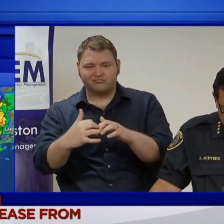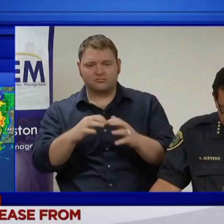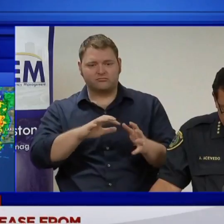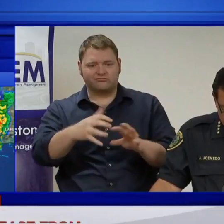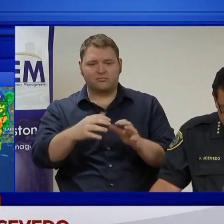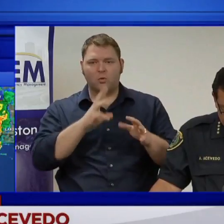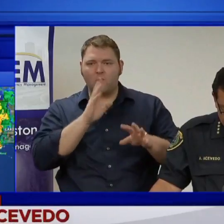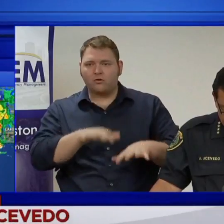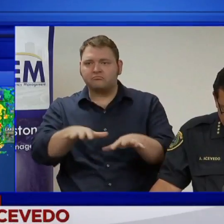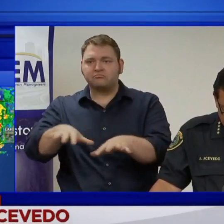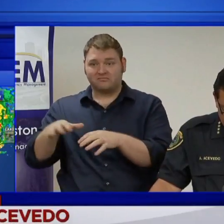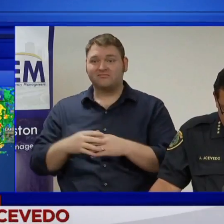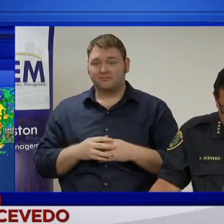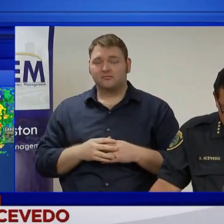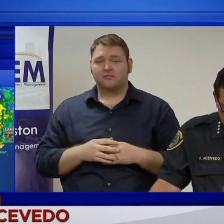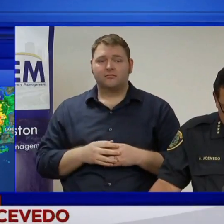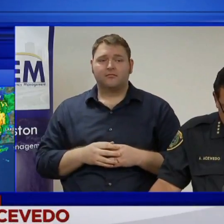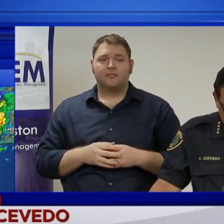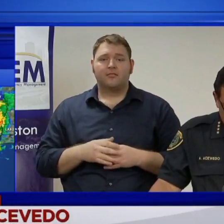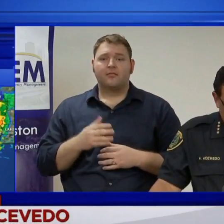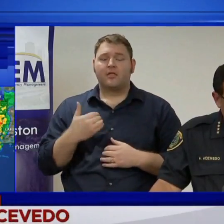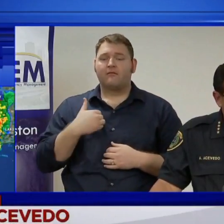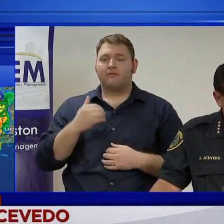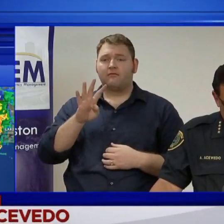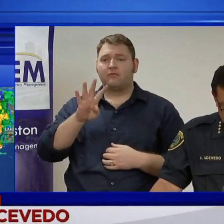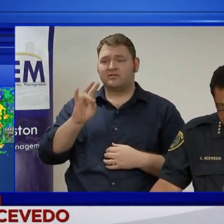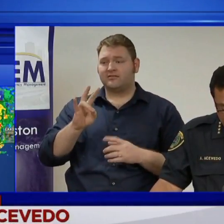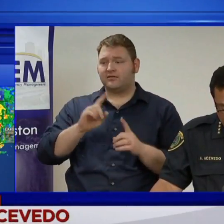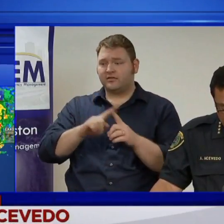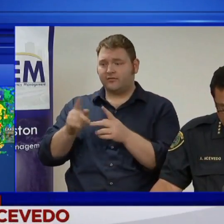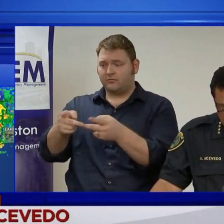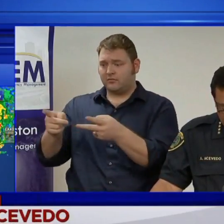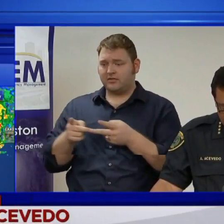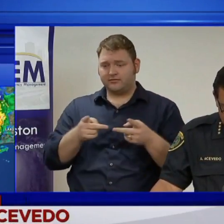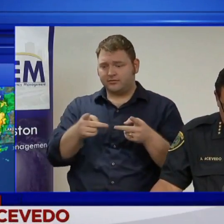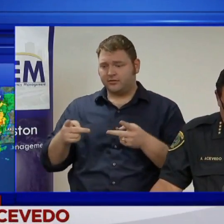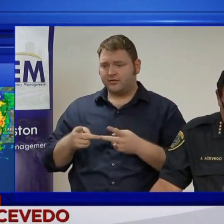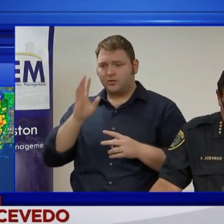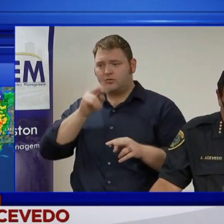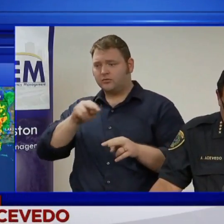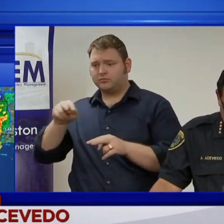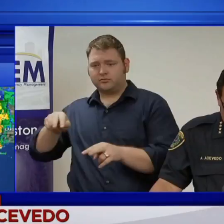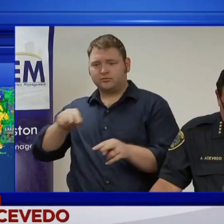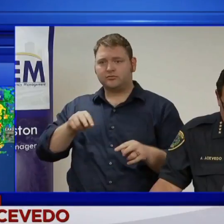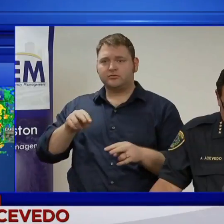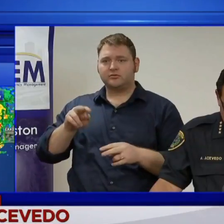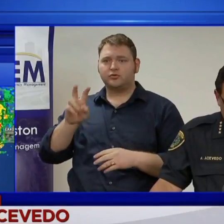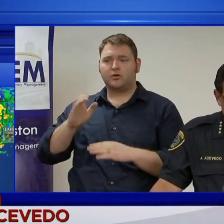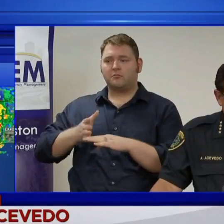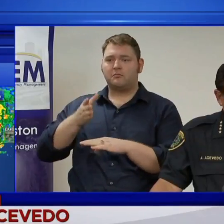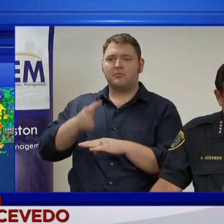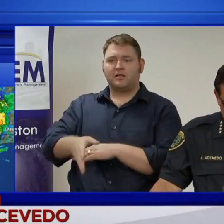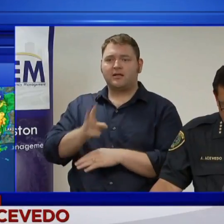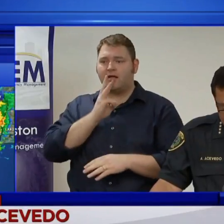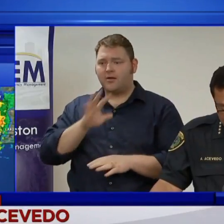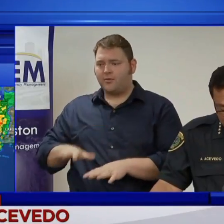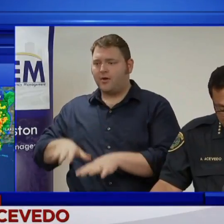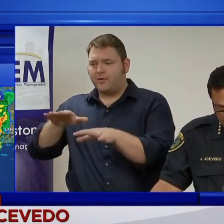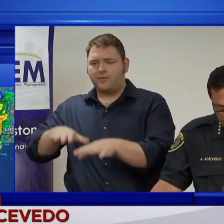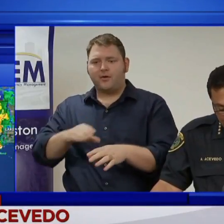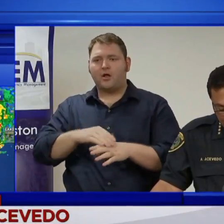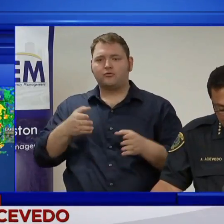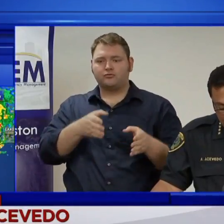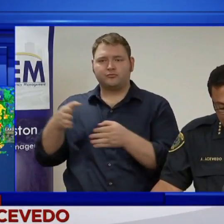and 47 facilities. We're tracking 200 plus high water locations, and TransStar is helping us